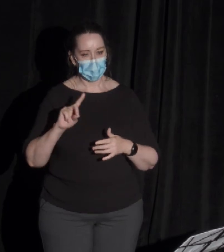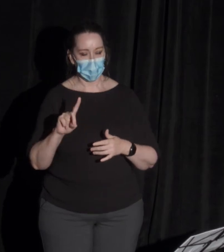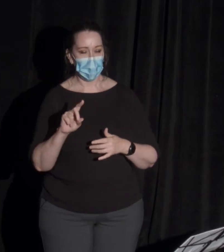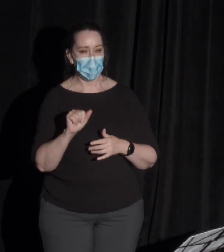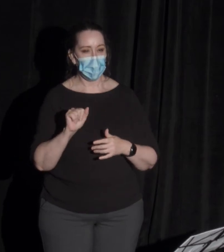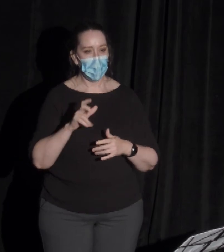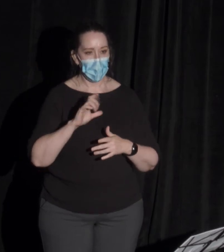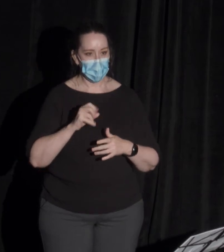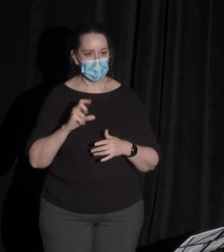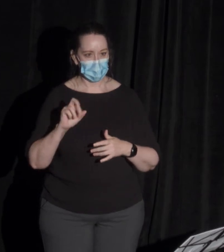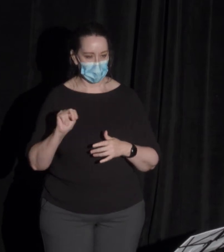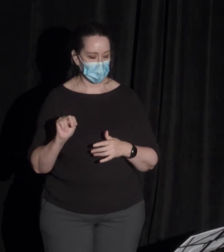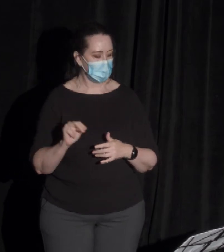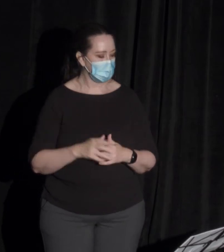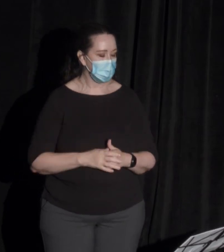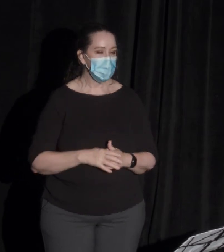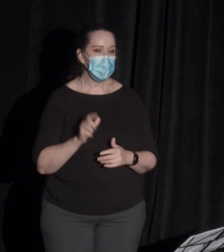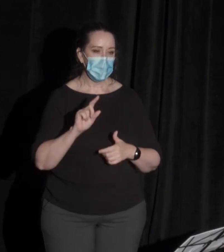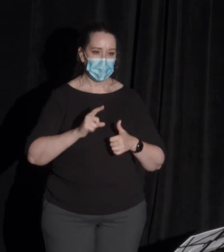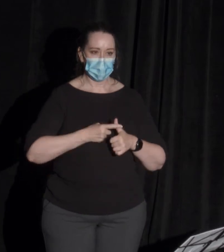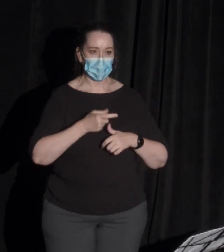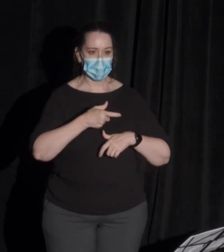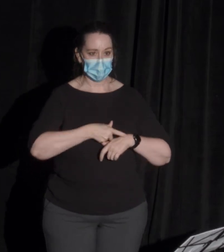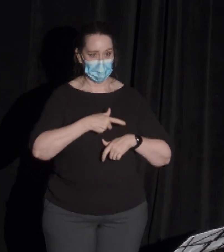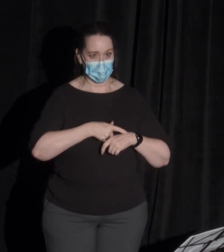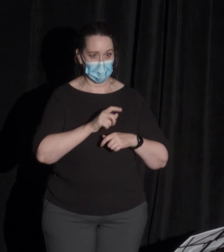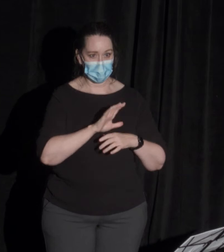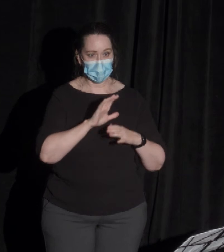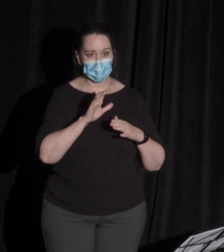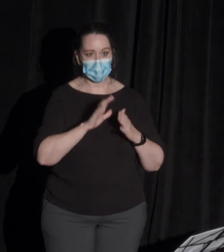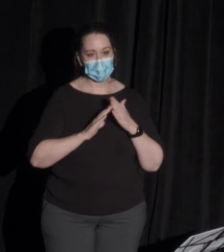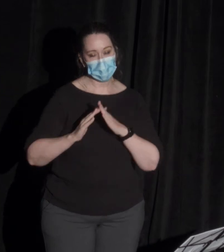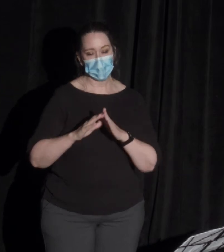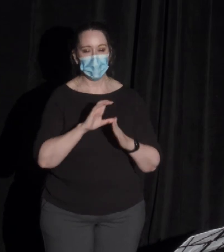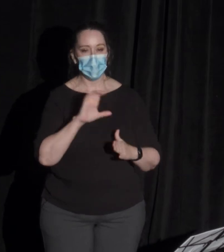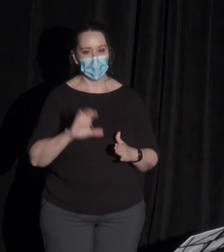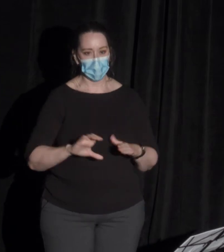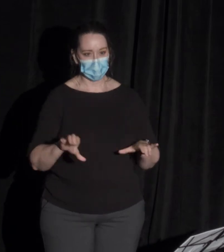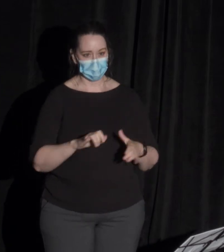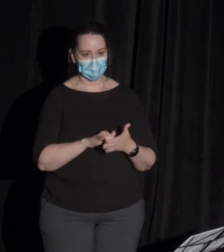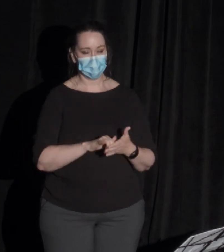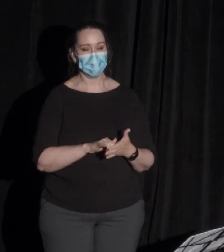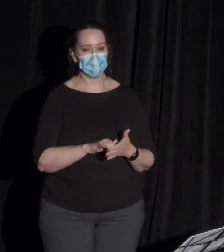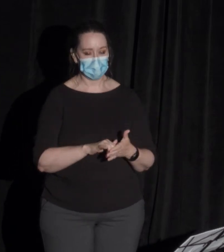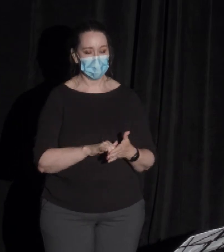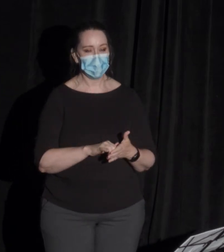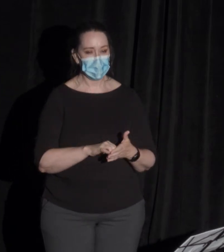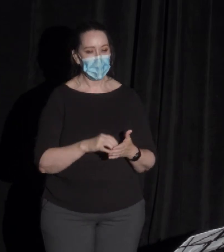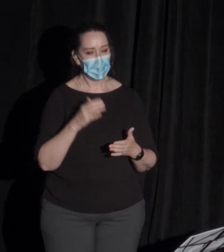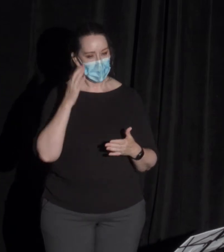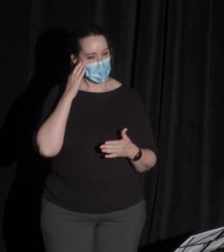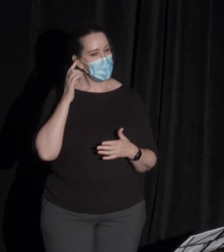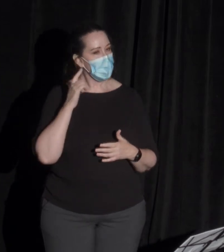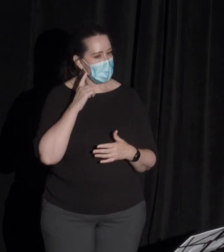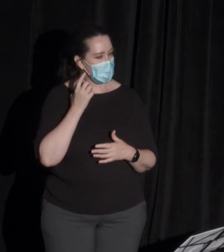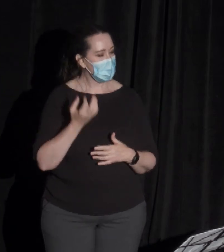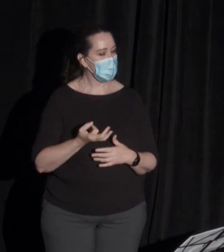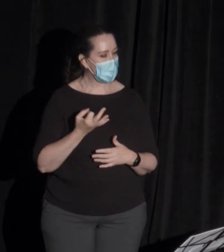Ramirez Rosa. This is the first time that the city of Chicago did this. So I know we heard it on Friday, so we're going to read it